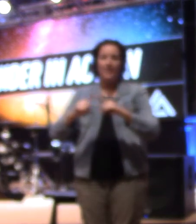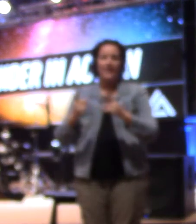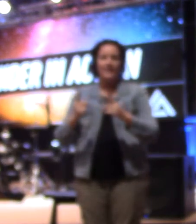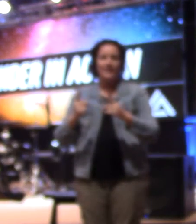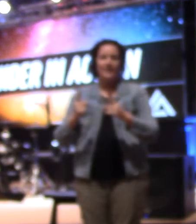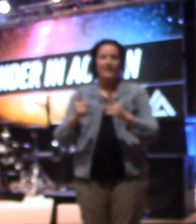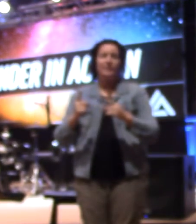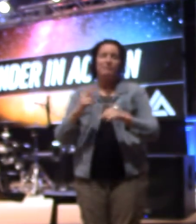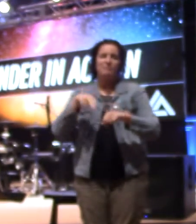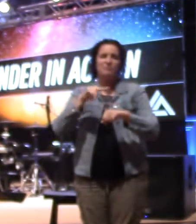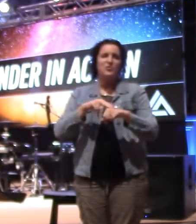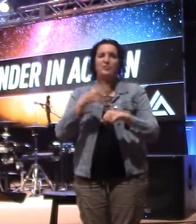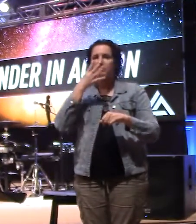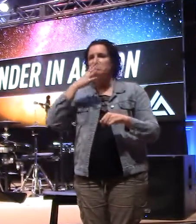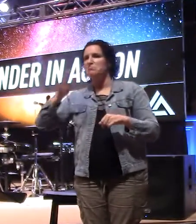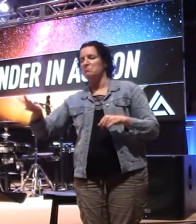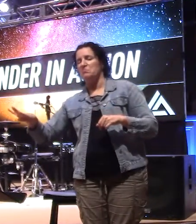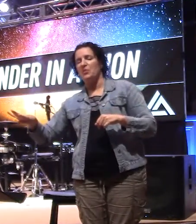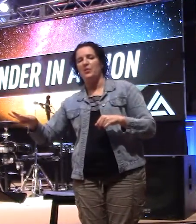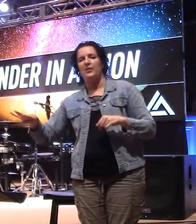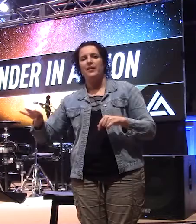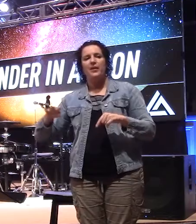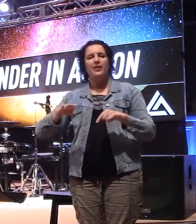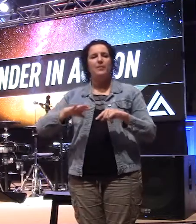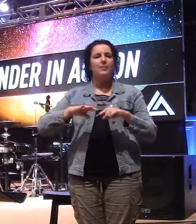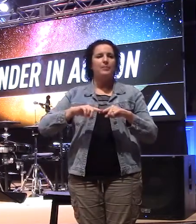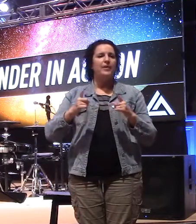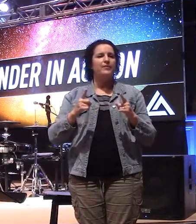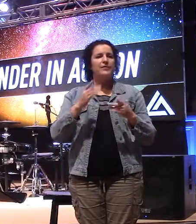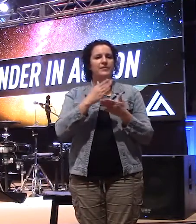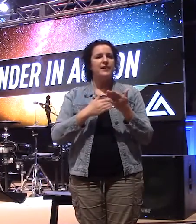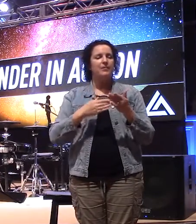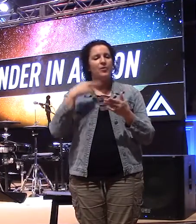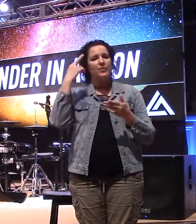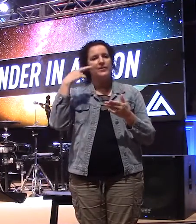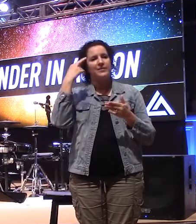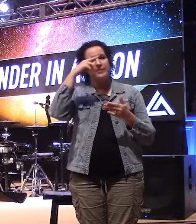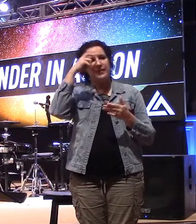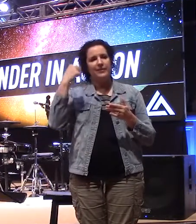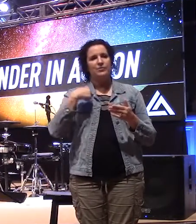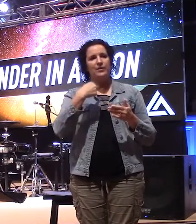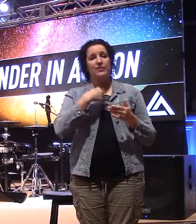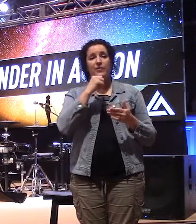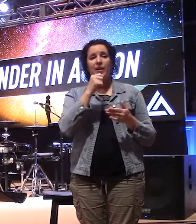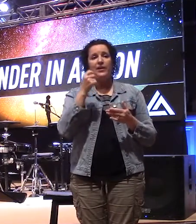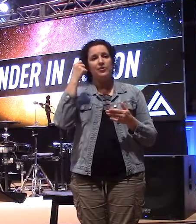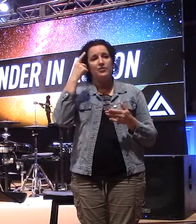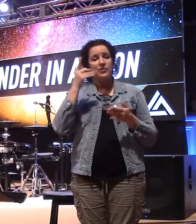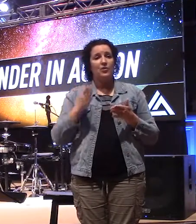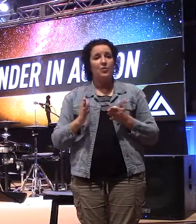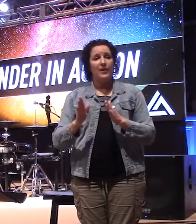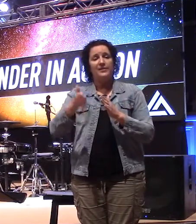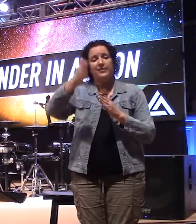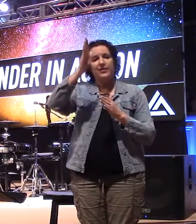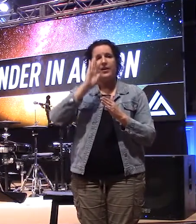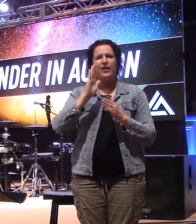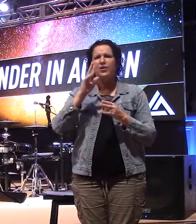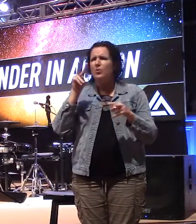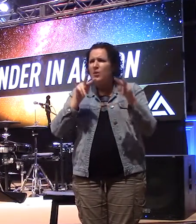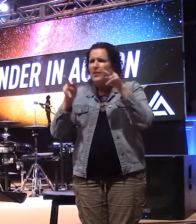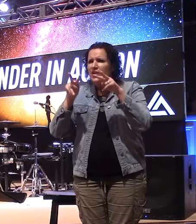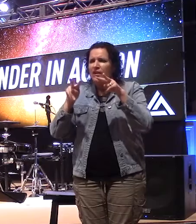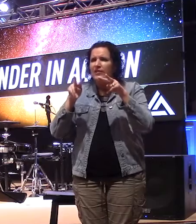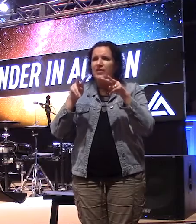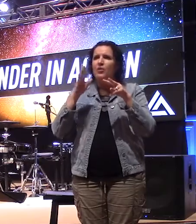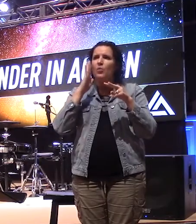best. But for some reason, because we've not understood the ways of God, when we look at the will of